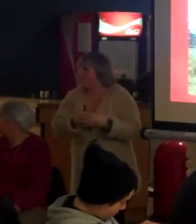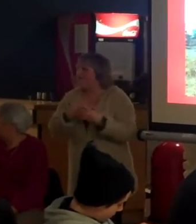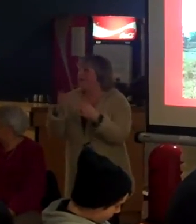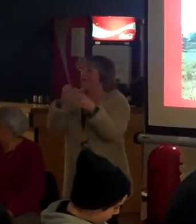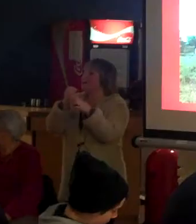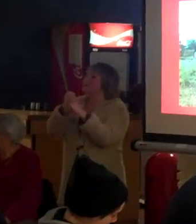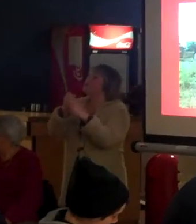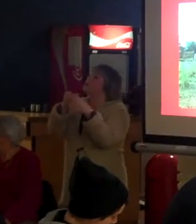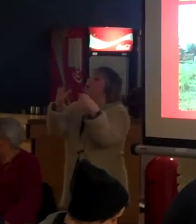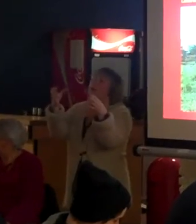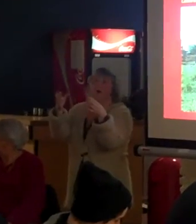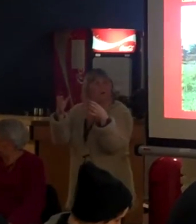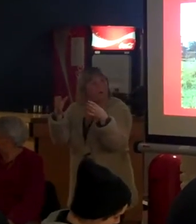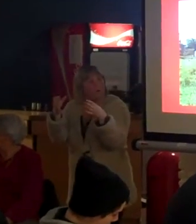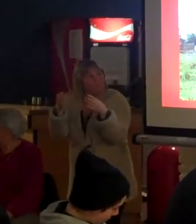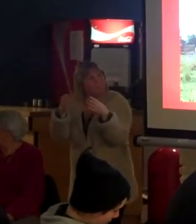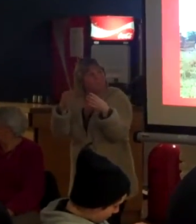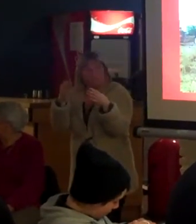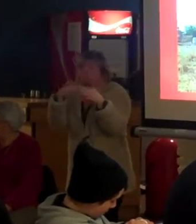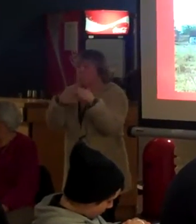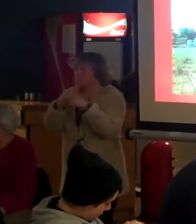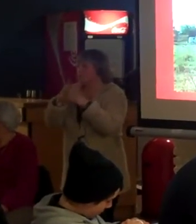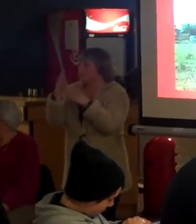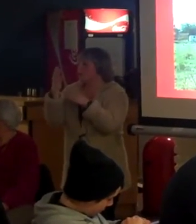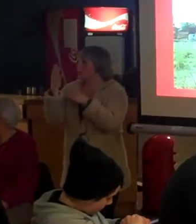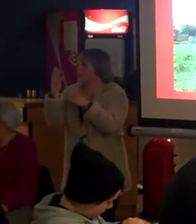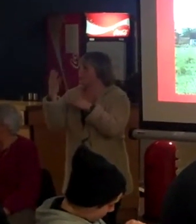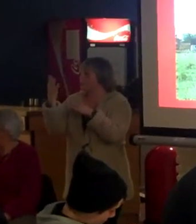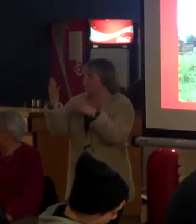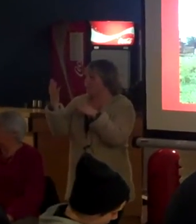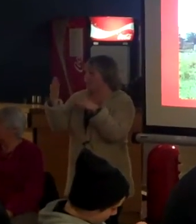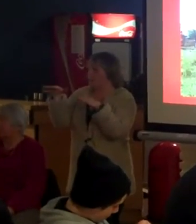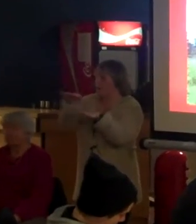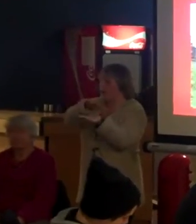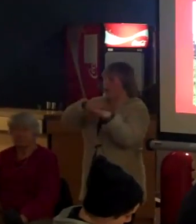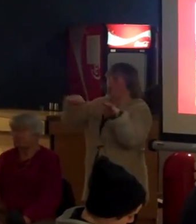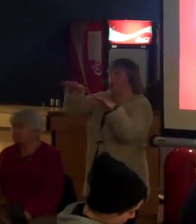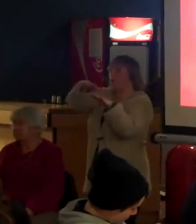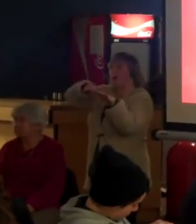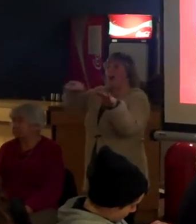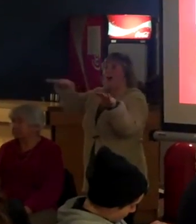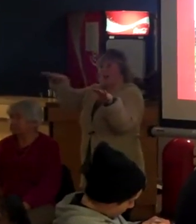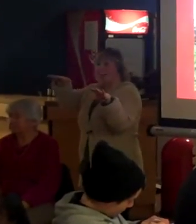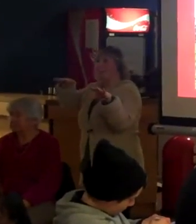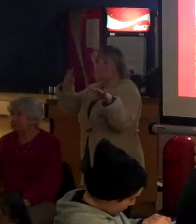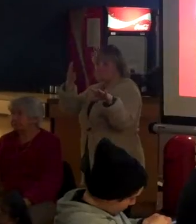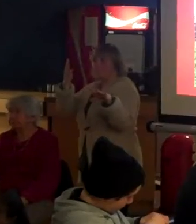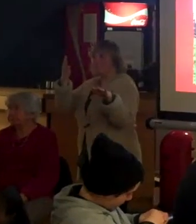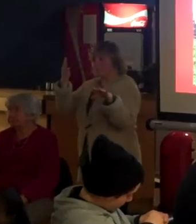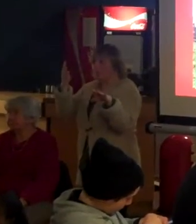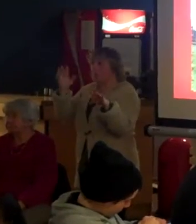building contains about 4 big classrooms, each one occupying about 80